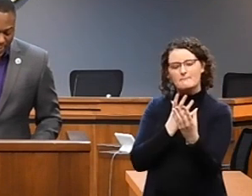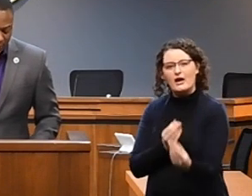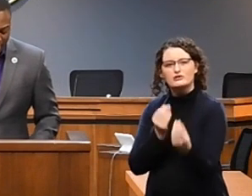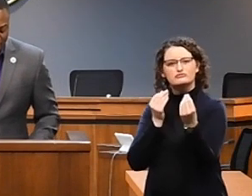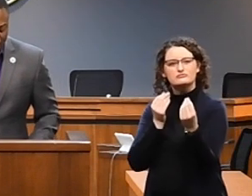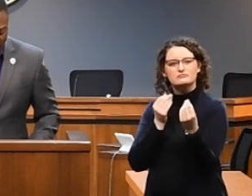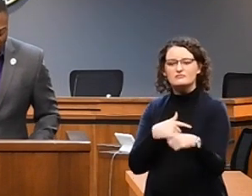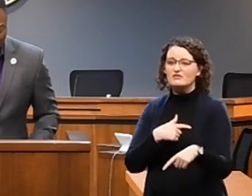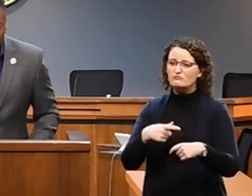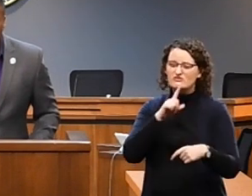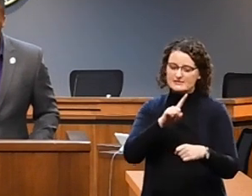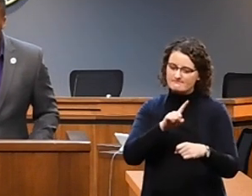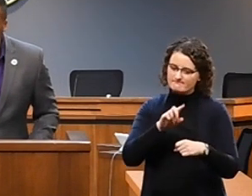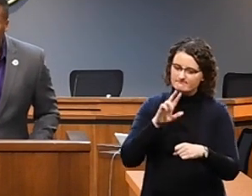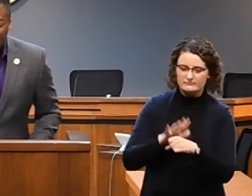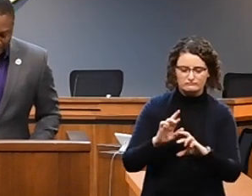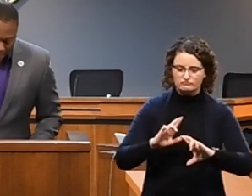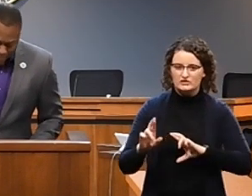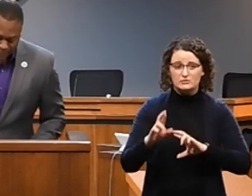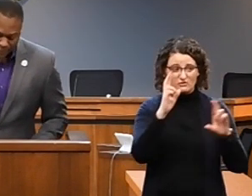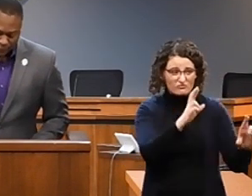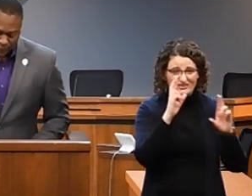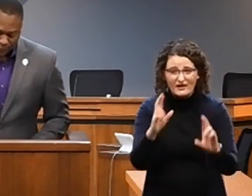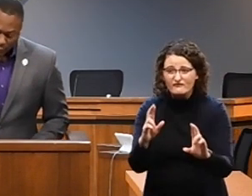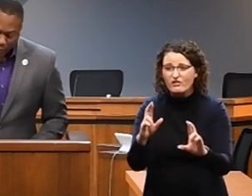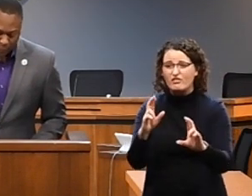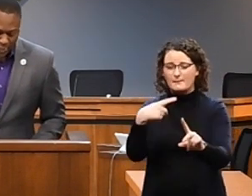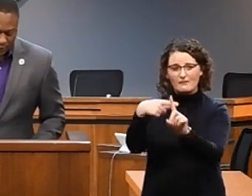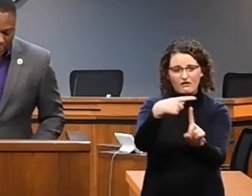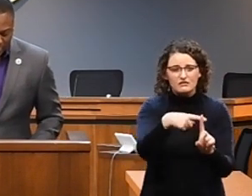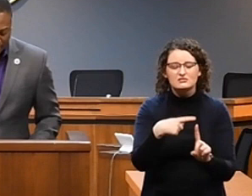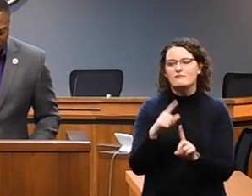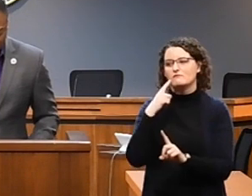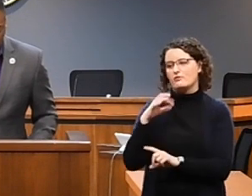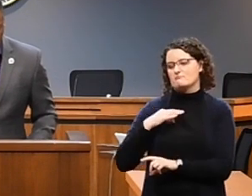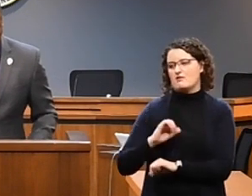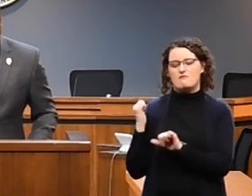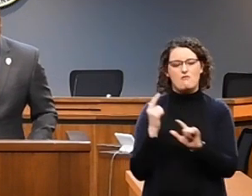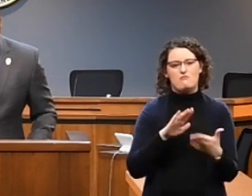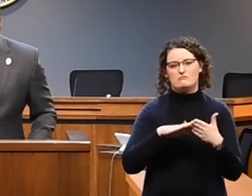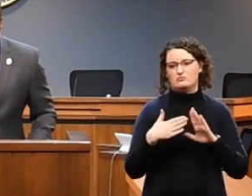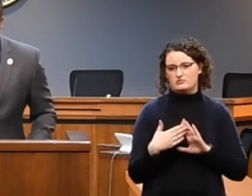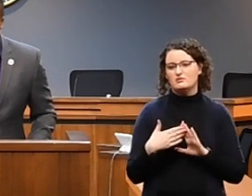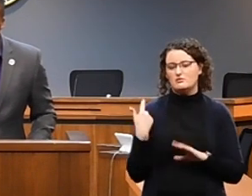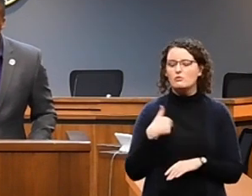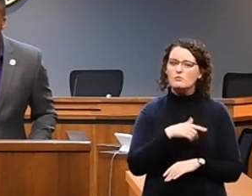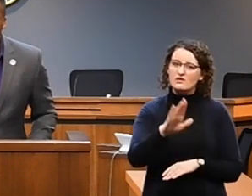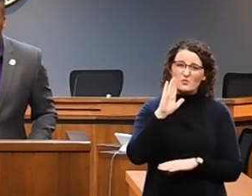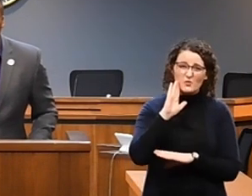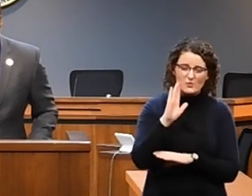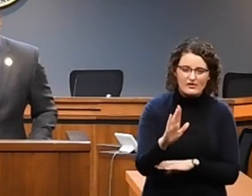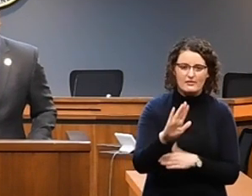a steadfast commitment to be respectful and positive for the well-being of our entire community. We will be